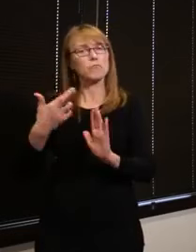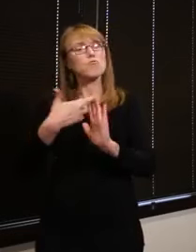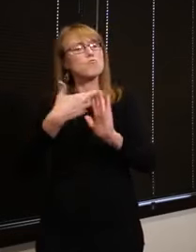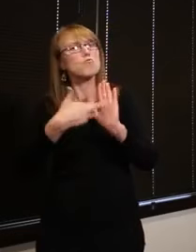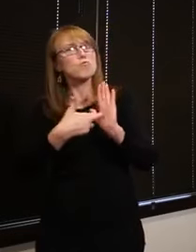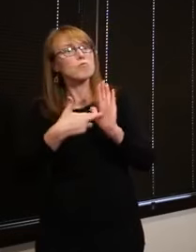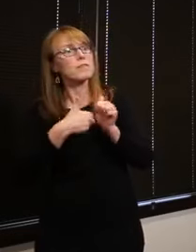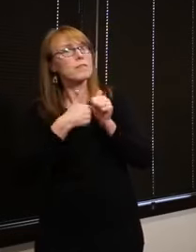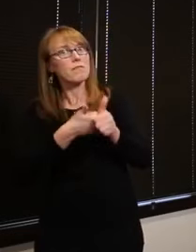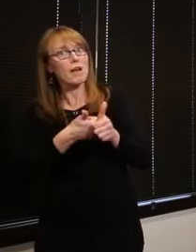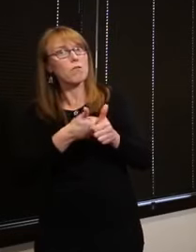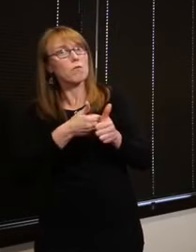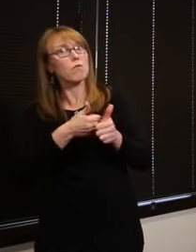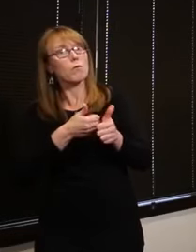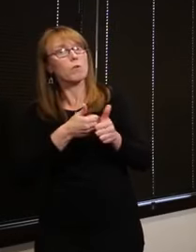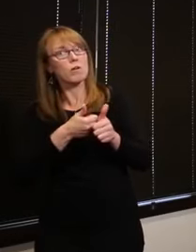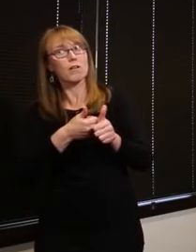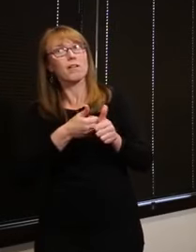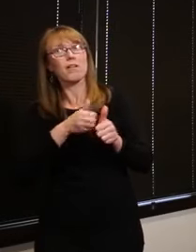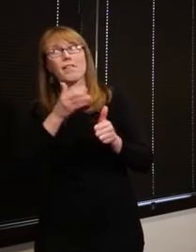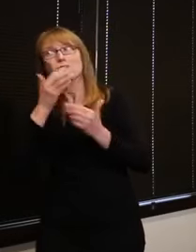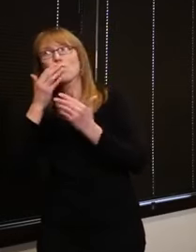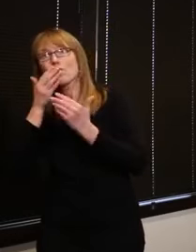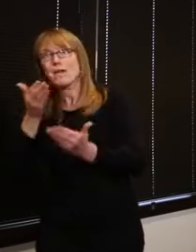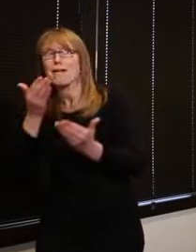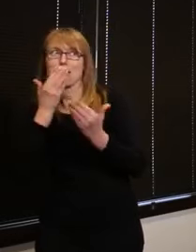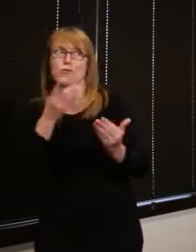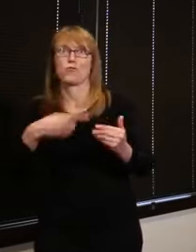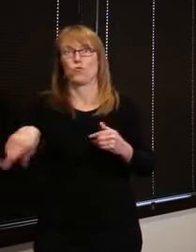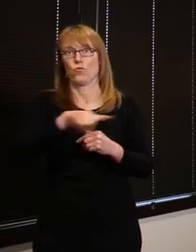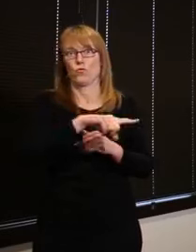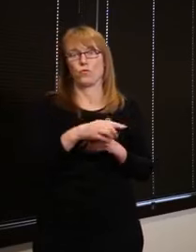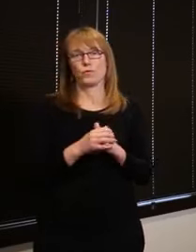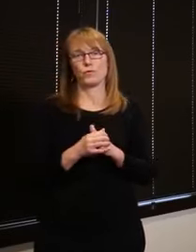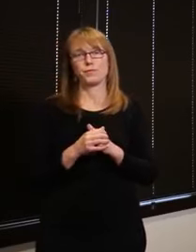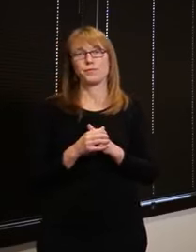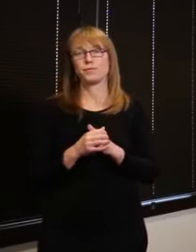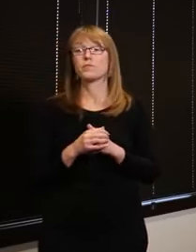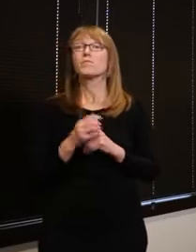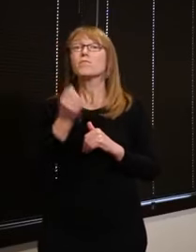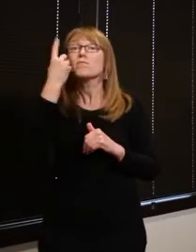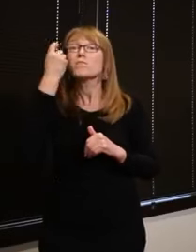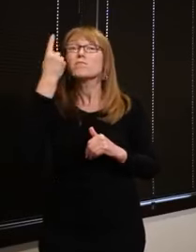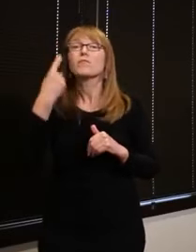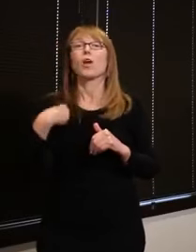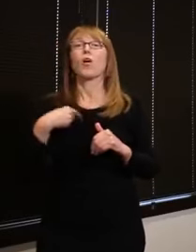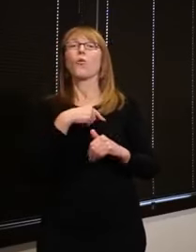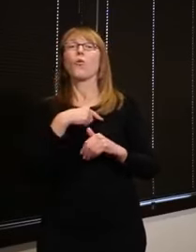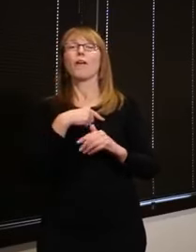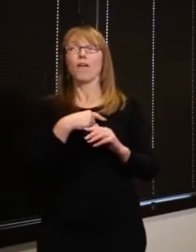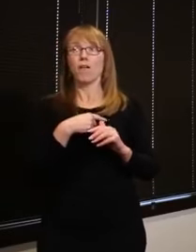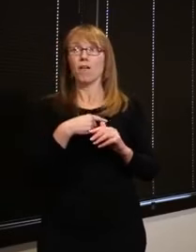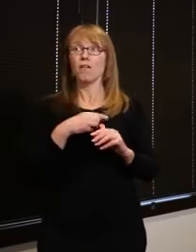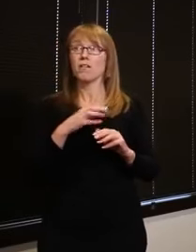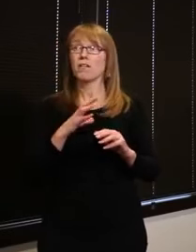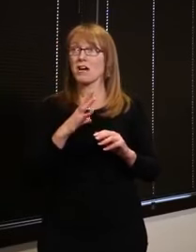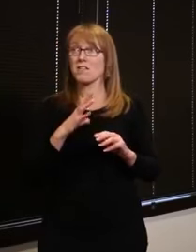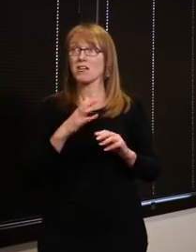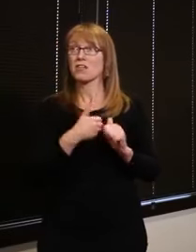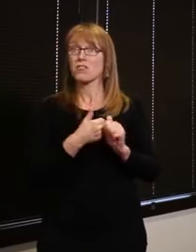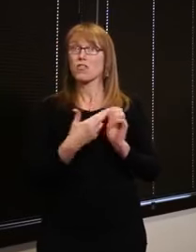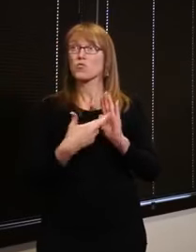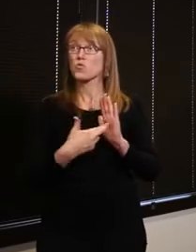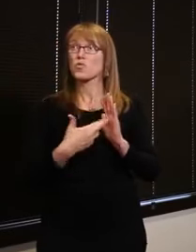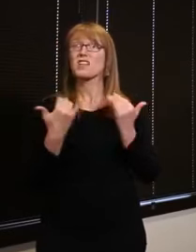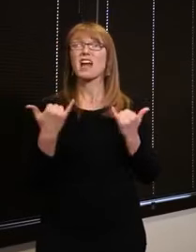now. And so that is always the challenge, is we're starting to see the benefits of all of those